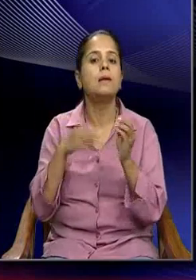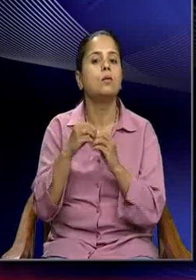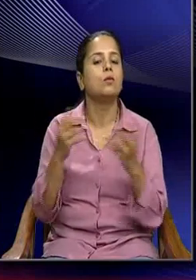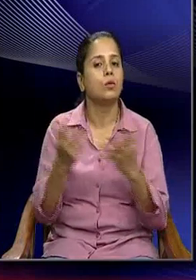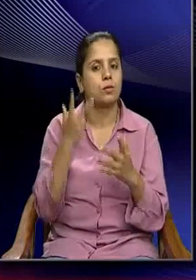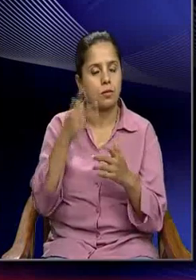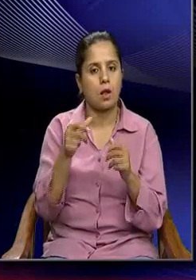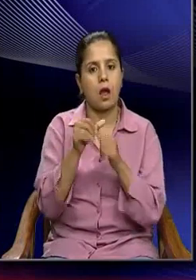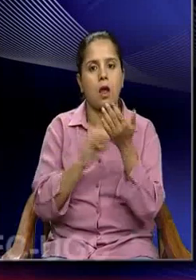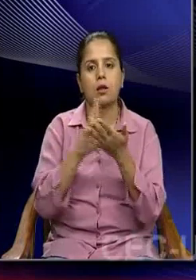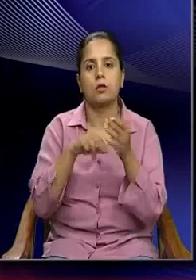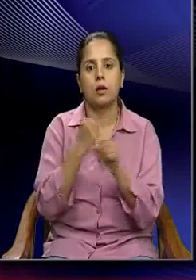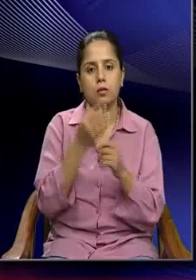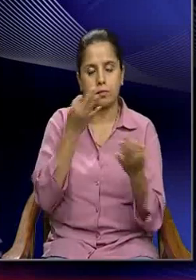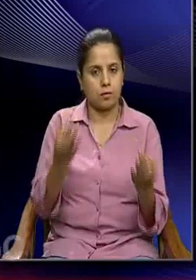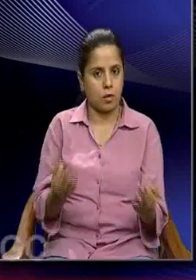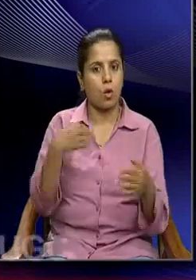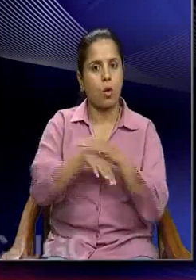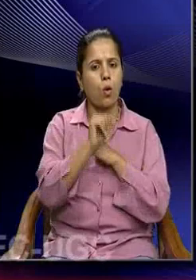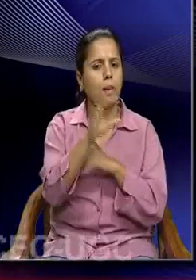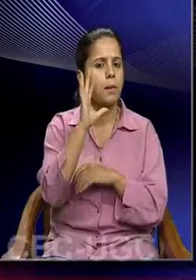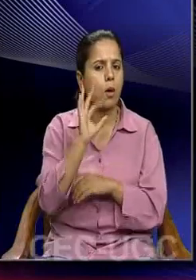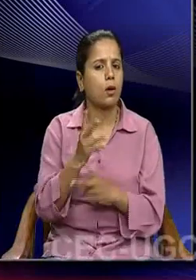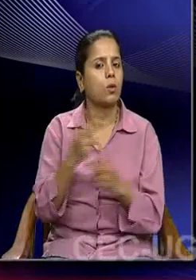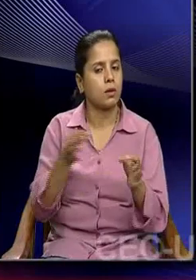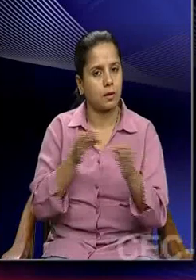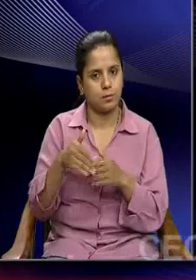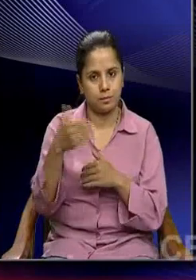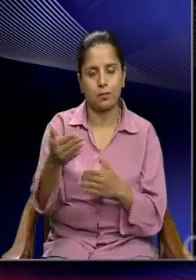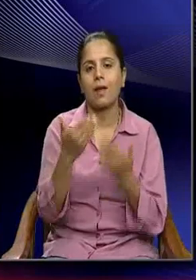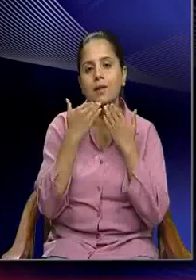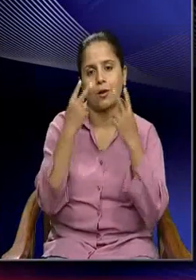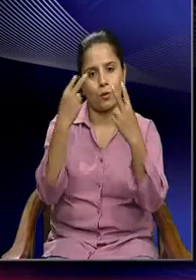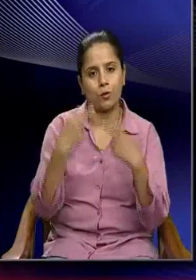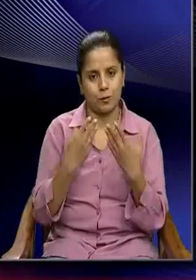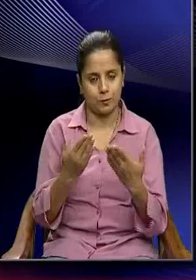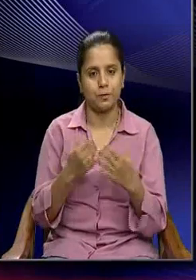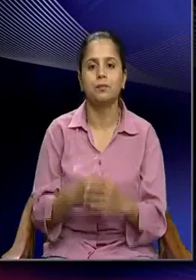in the Ashtang Yoga and what are their significance. Thank you, viewers.